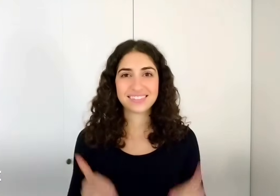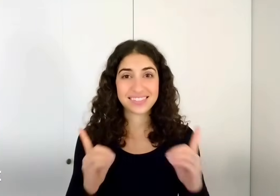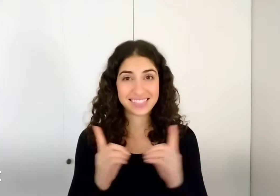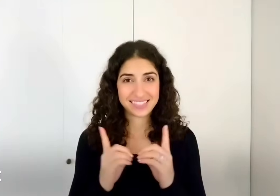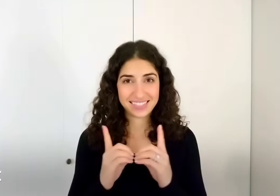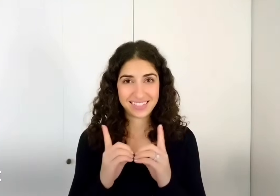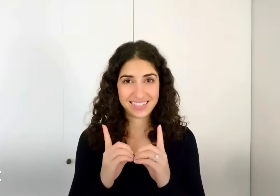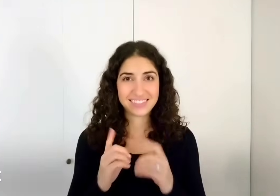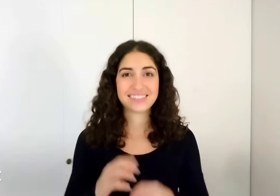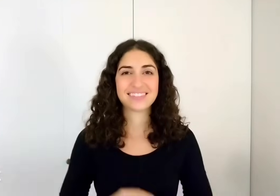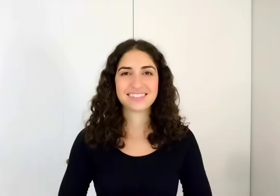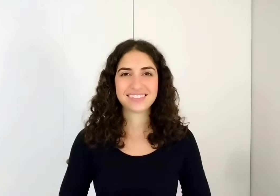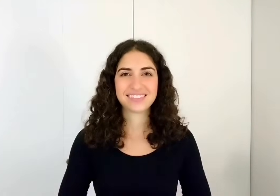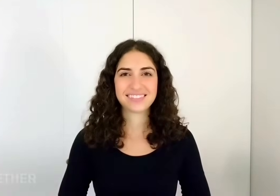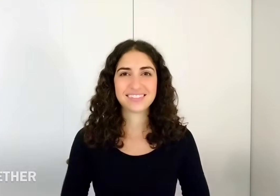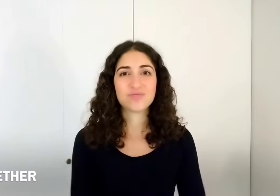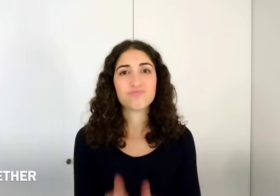Dating. Date.